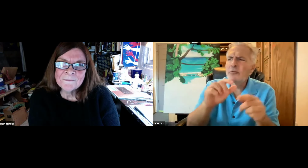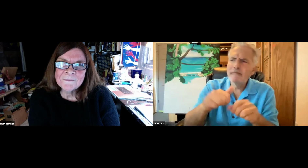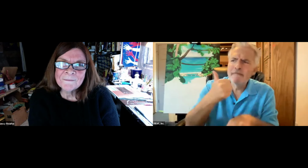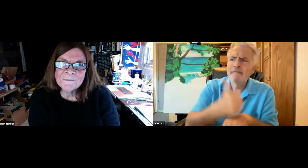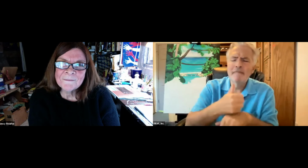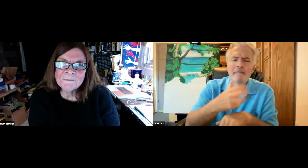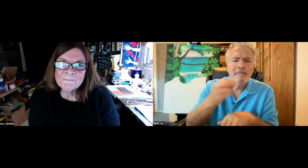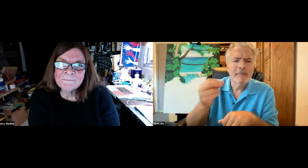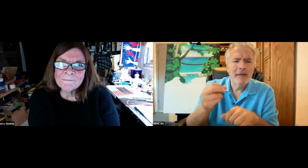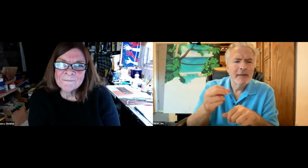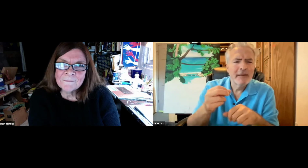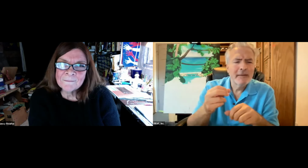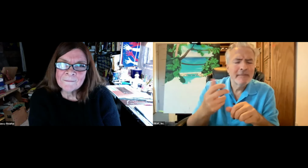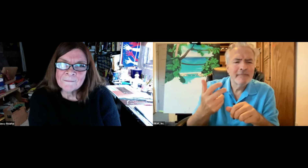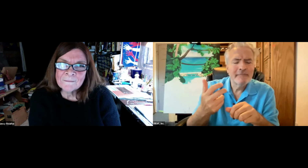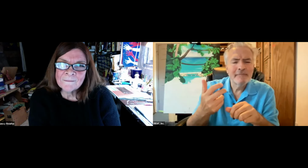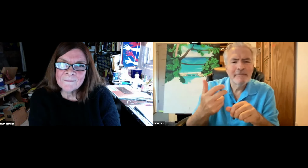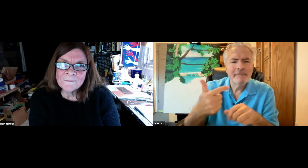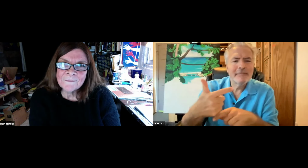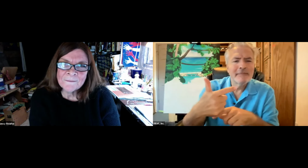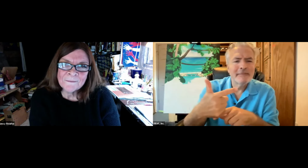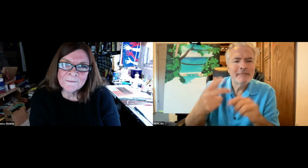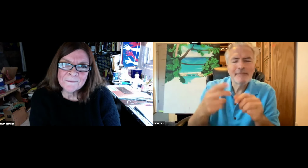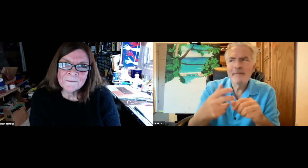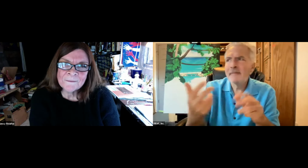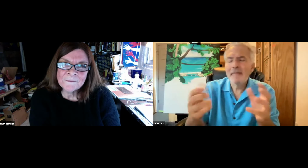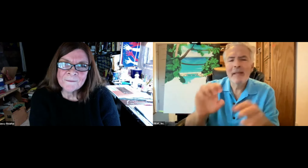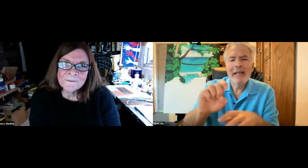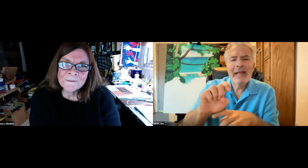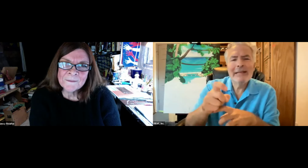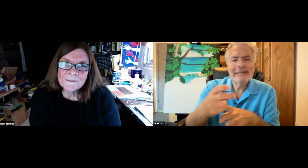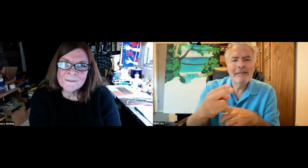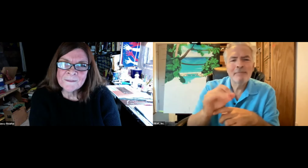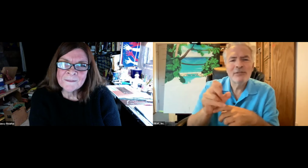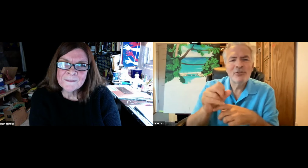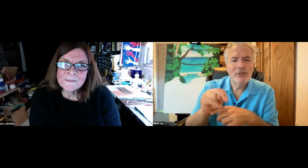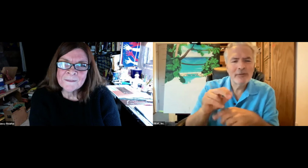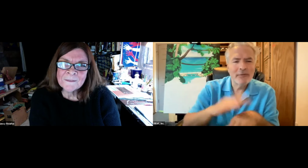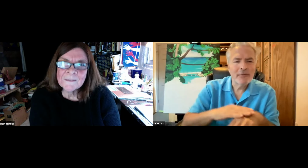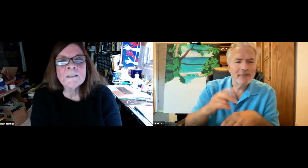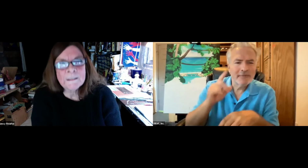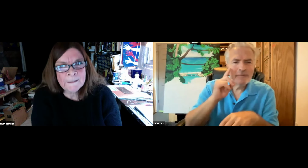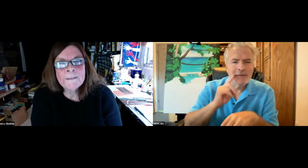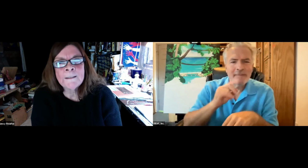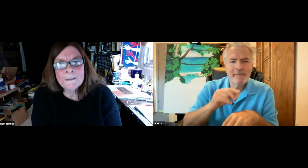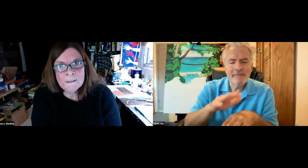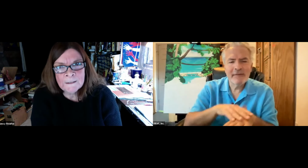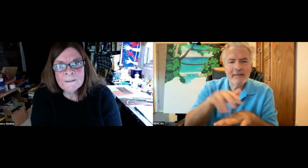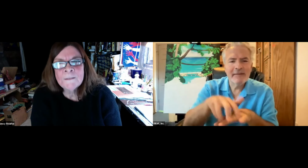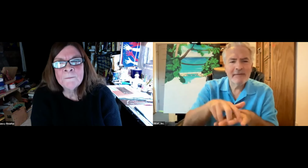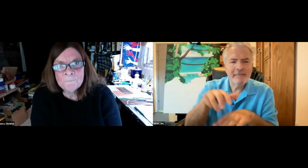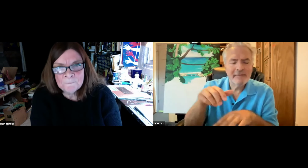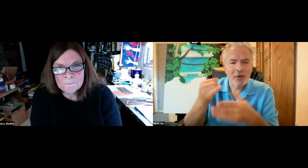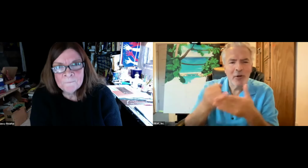A few people are really encouraging you to establish an exhibition